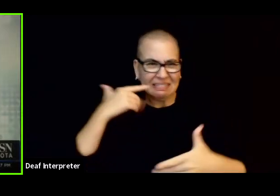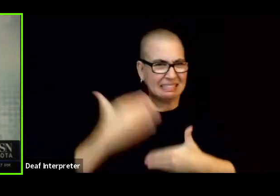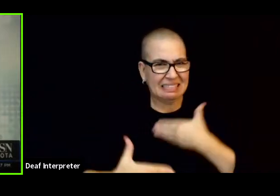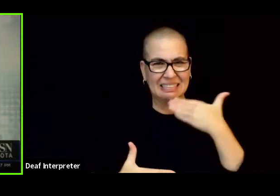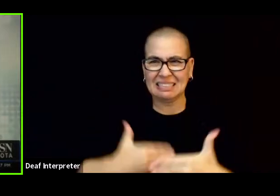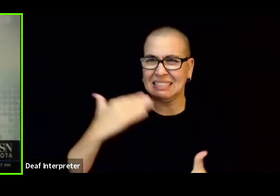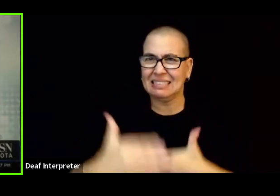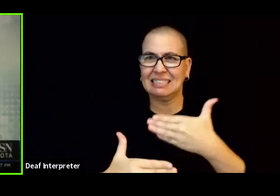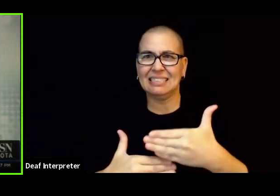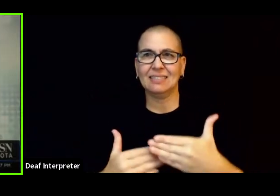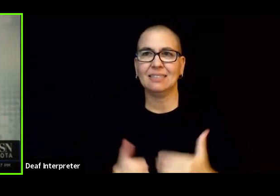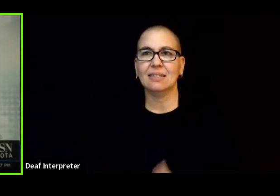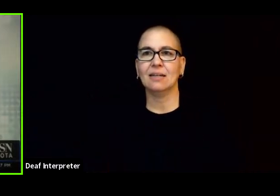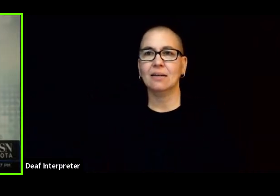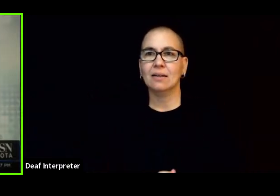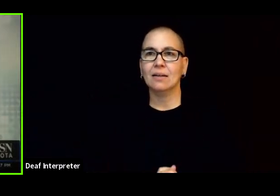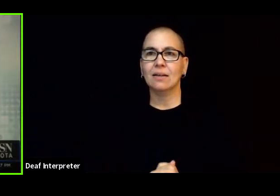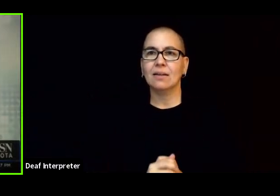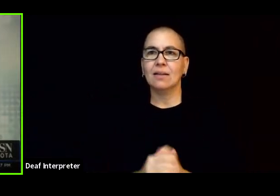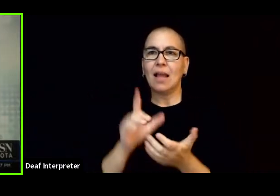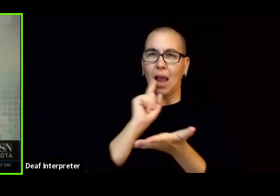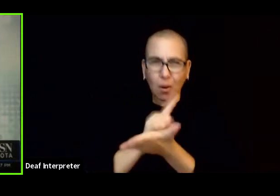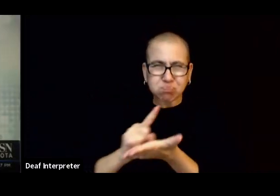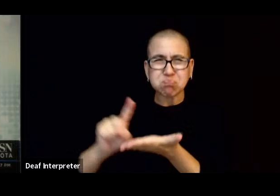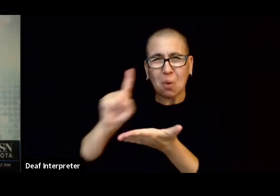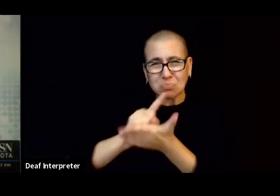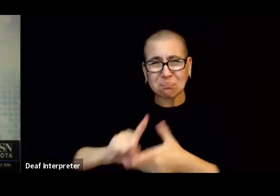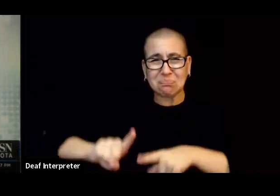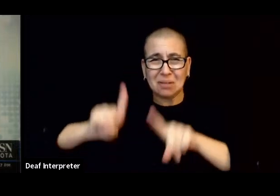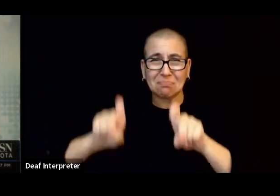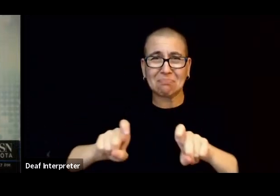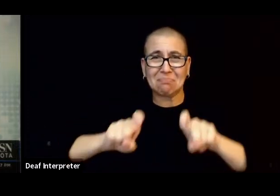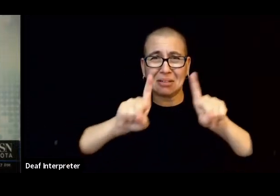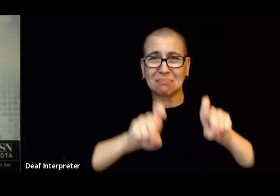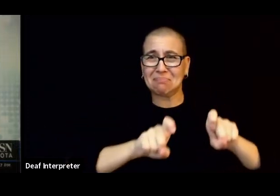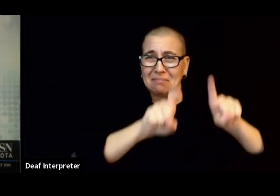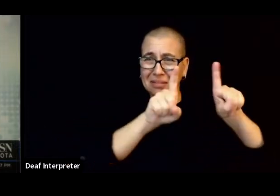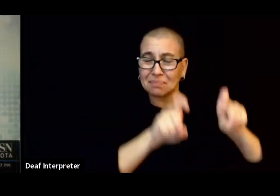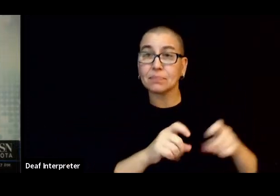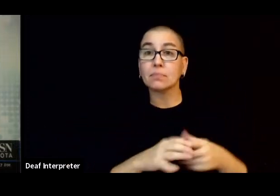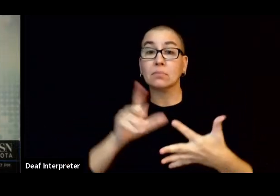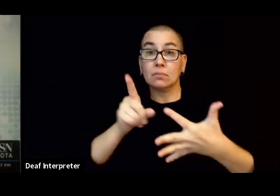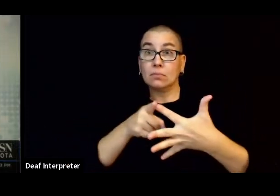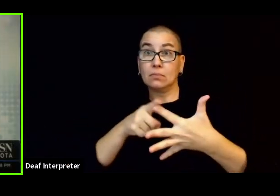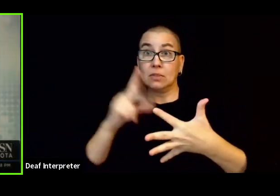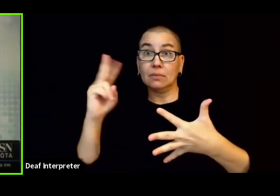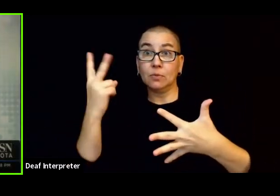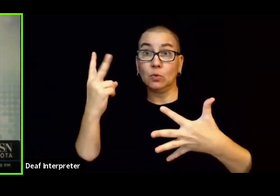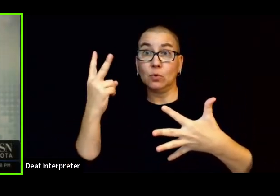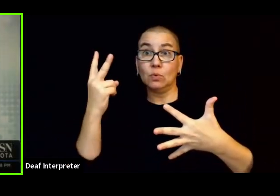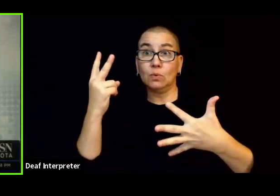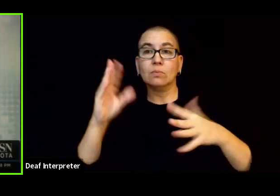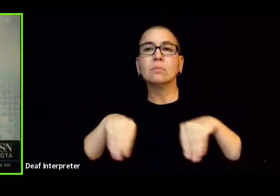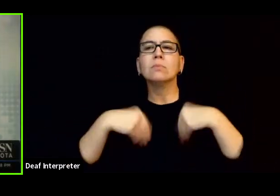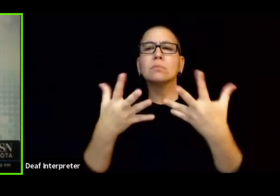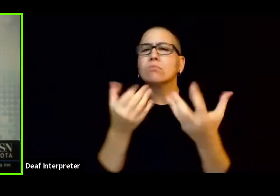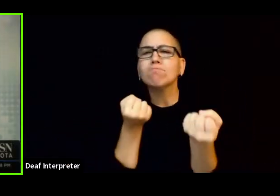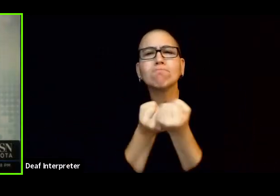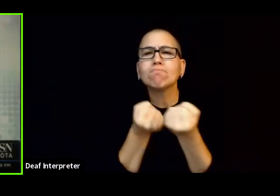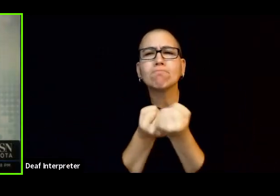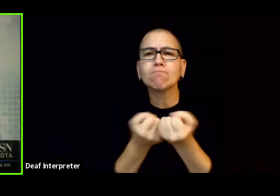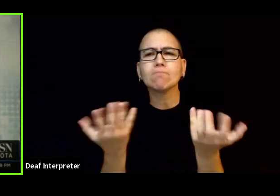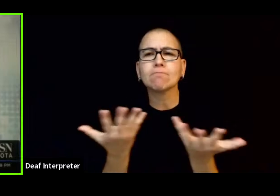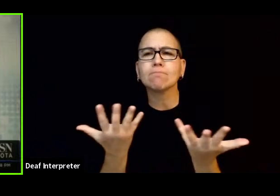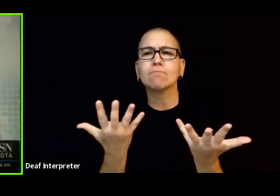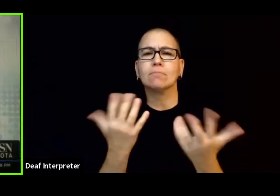care. The second point in the battle plan, provide testing support and troubleshooting to clear barriers.